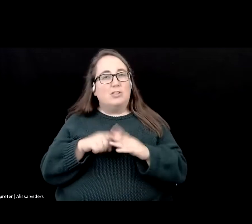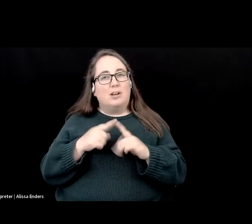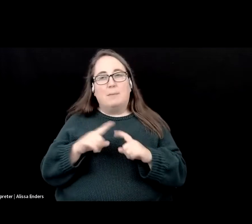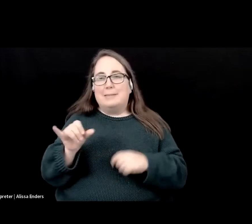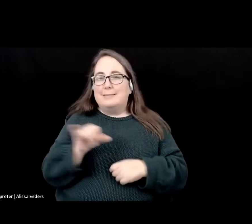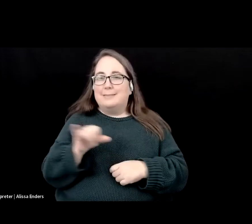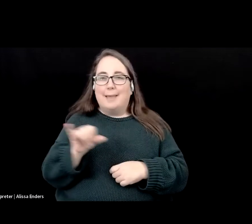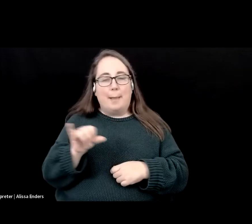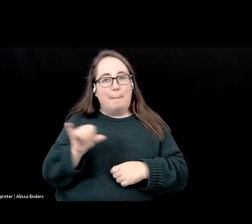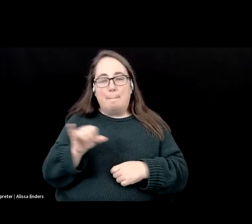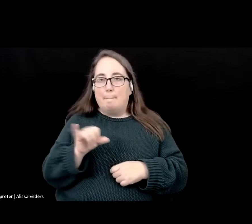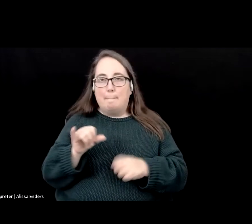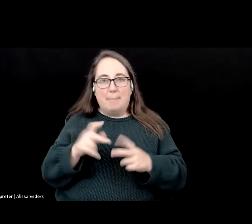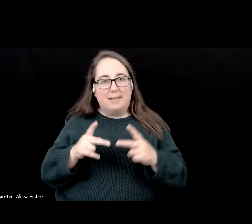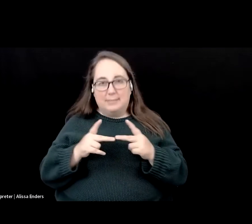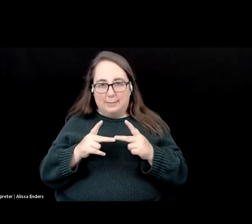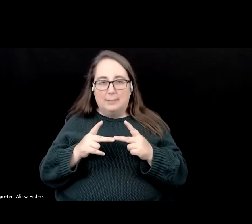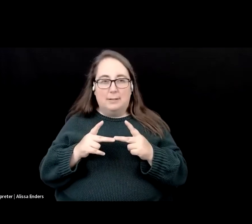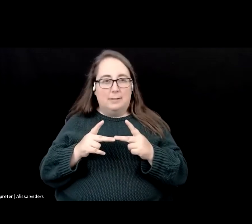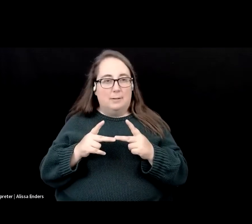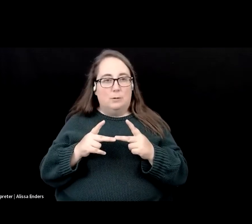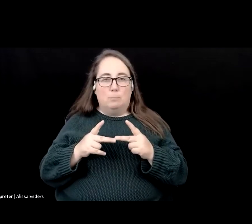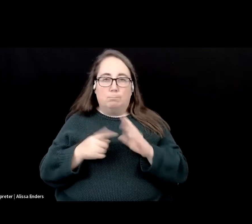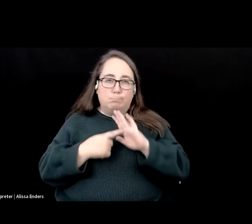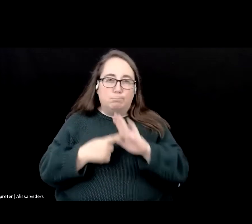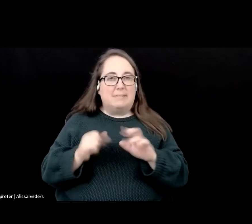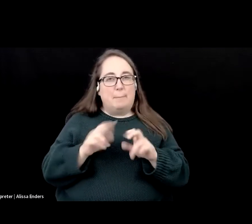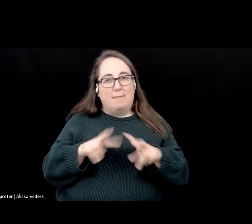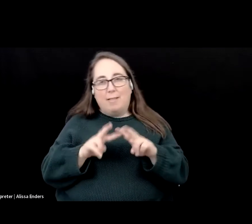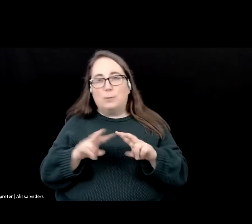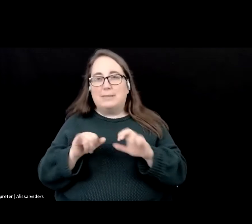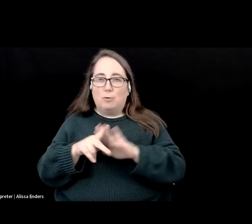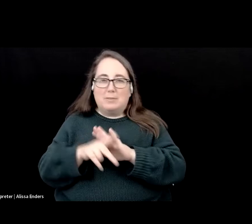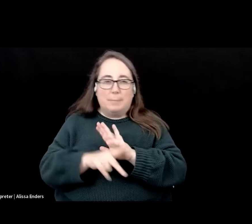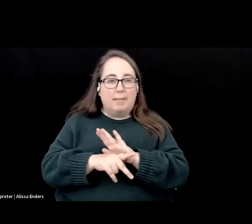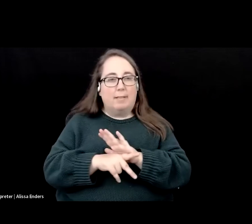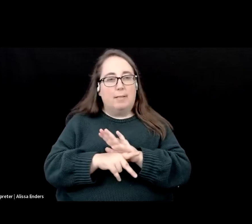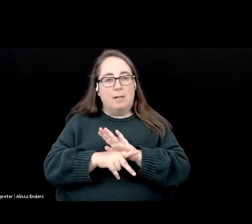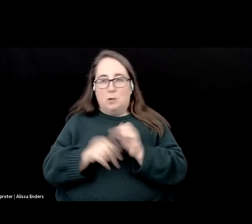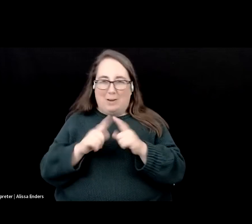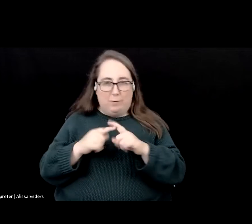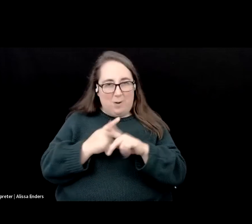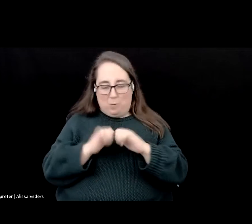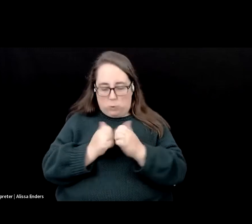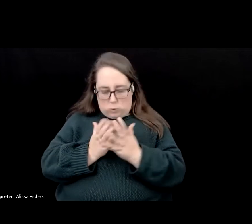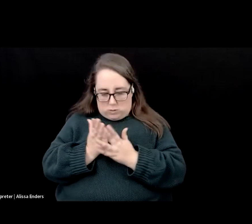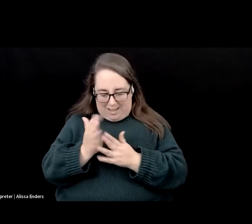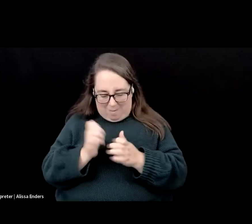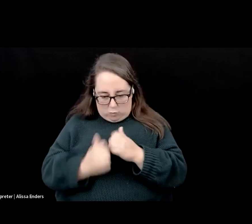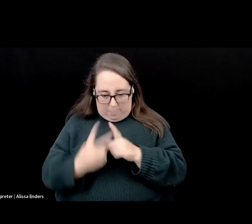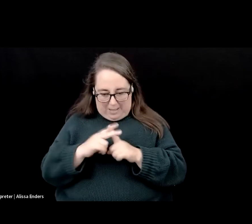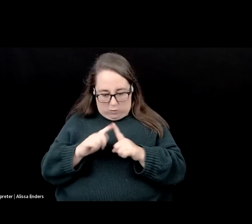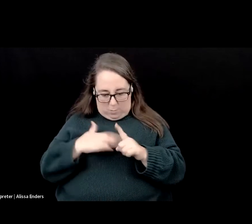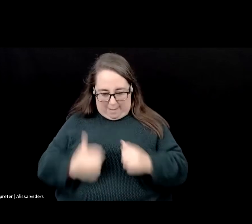classical sources, articulating the same values and principles, reasoning through them, trying to figure out how to apply them to